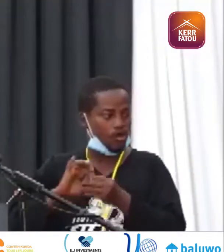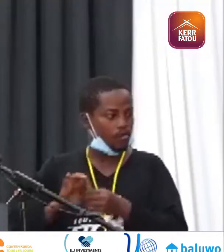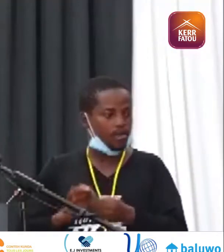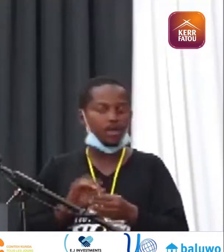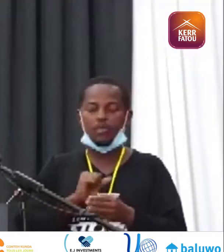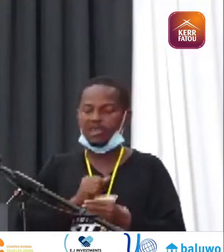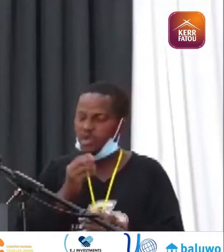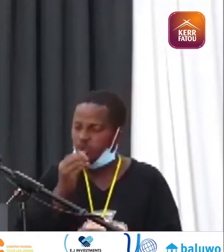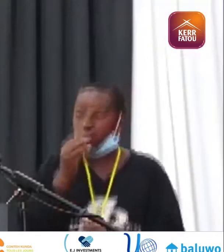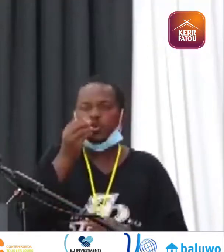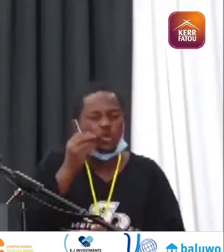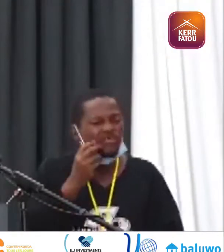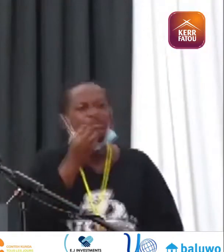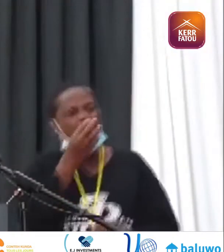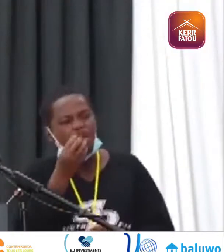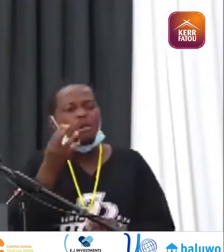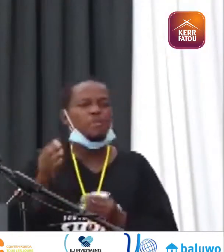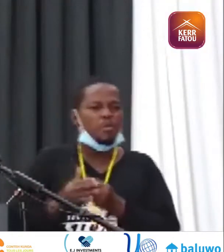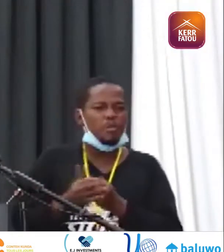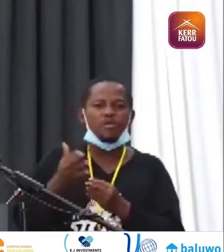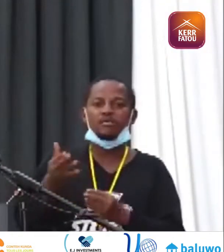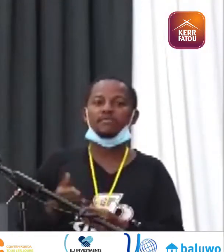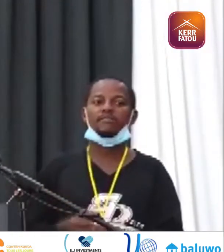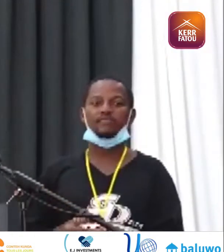been singing everywhere,